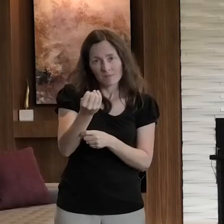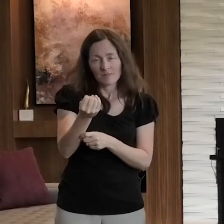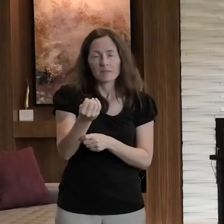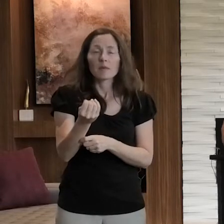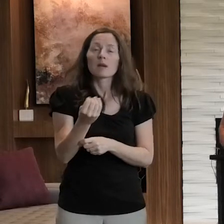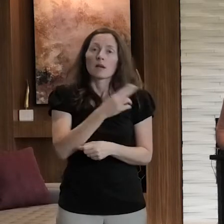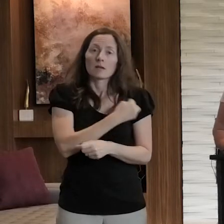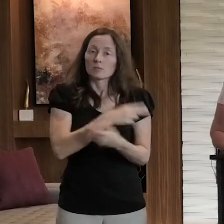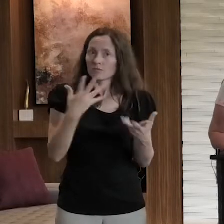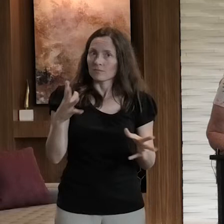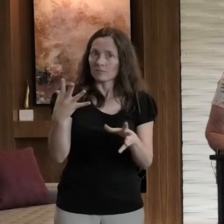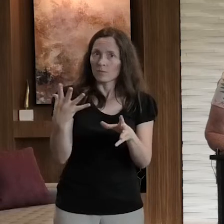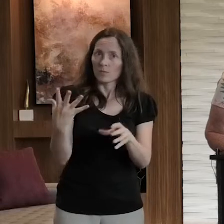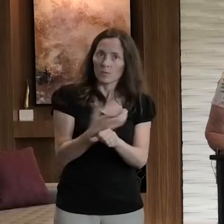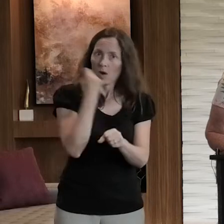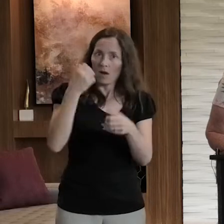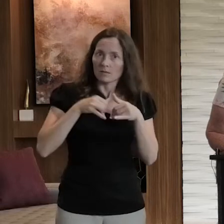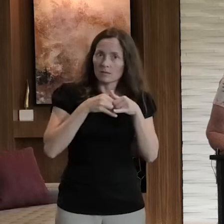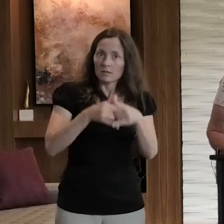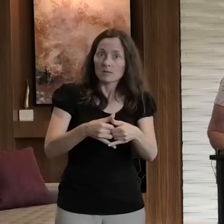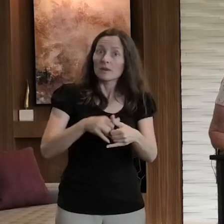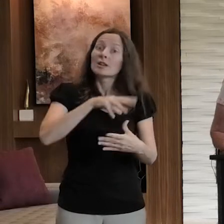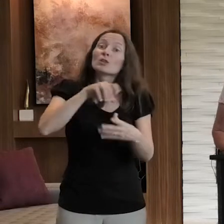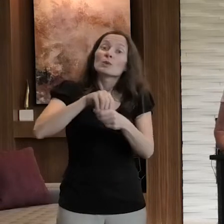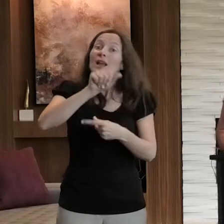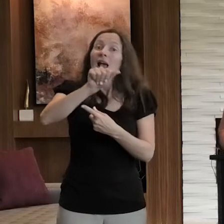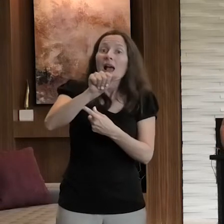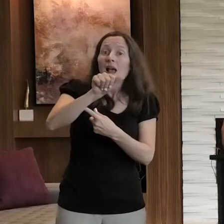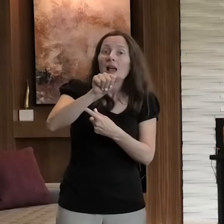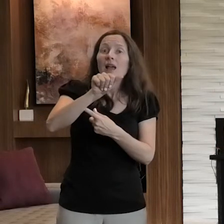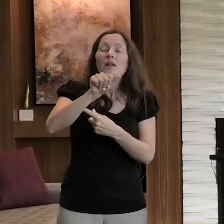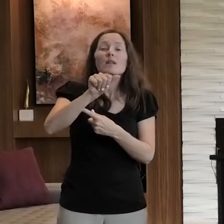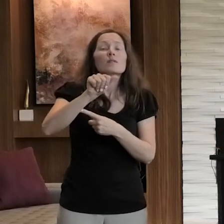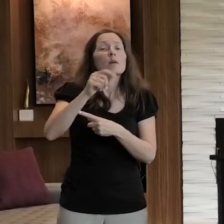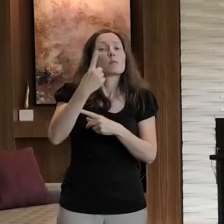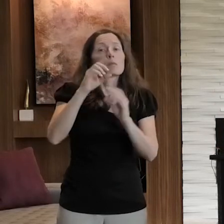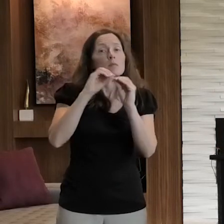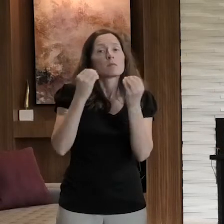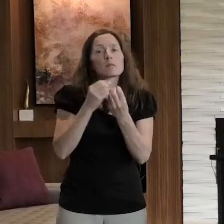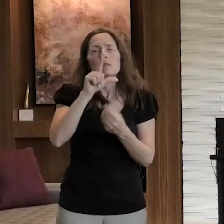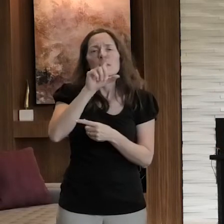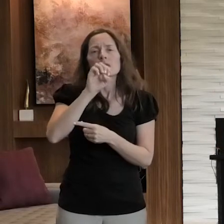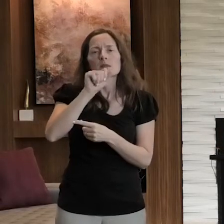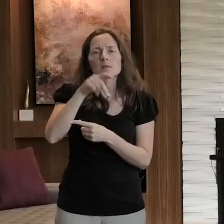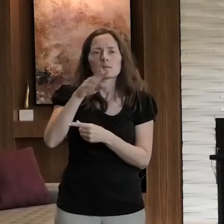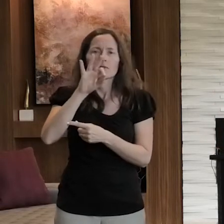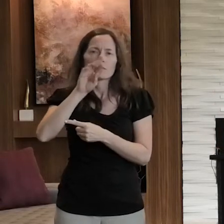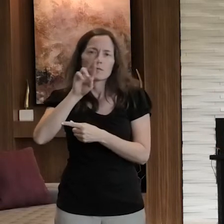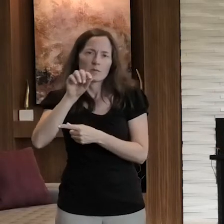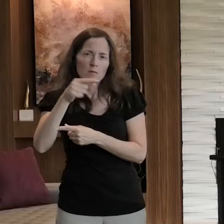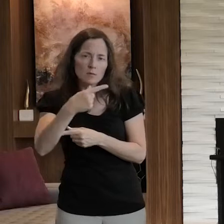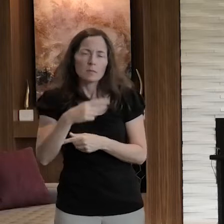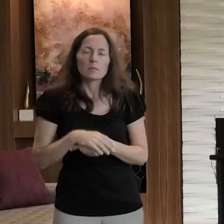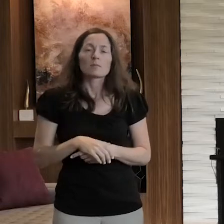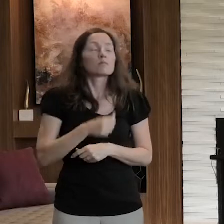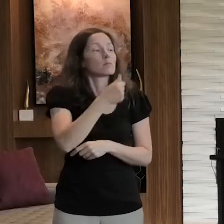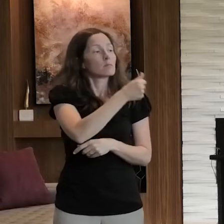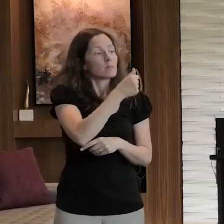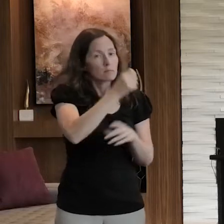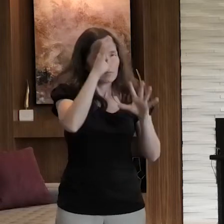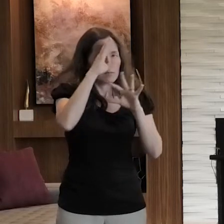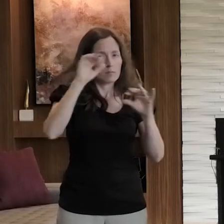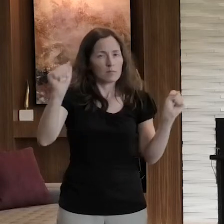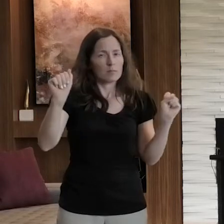awards, including an A from the Leapfrog organization. He's co-chair of the Howard County Local Health Improvement Coalition, and